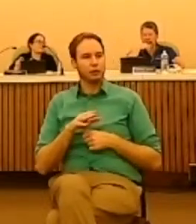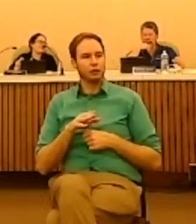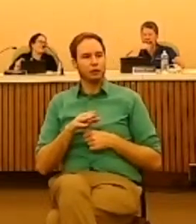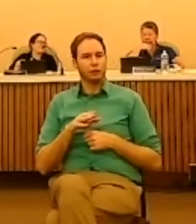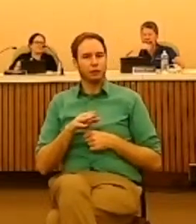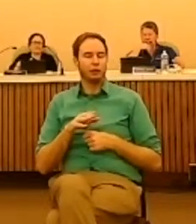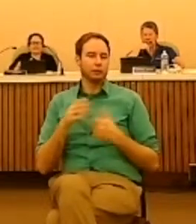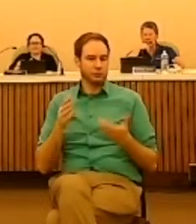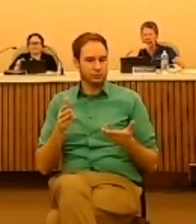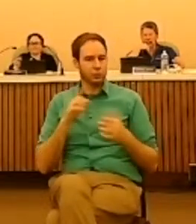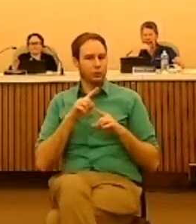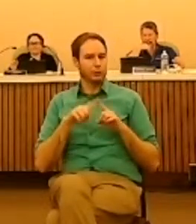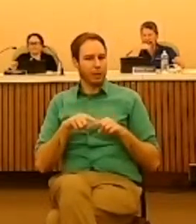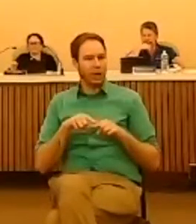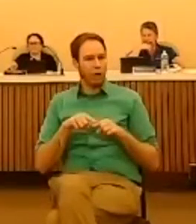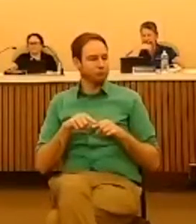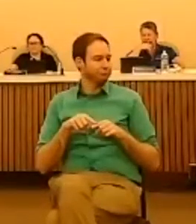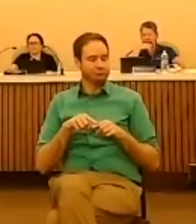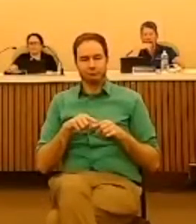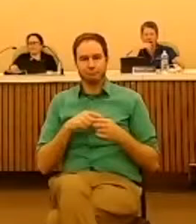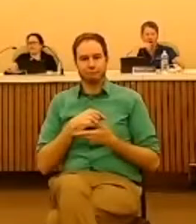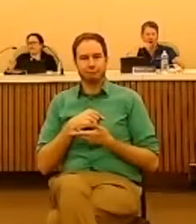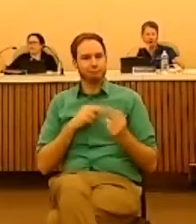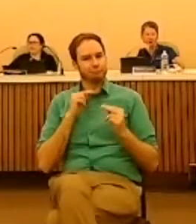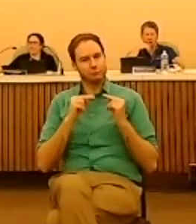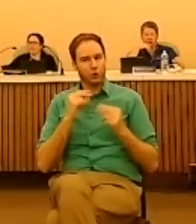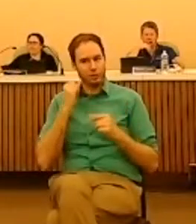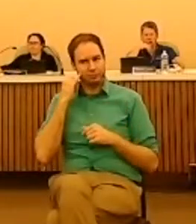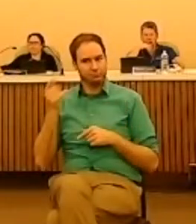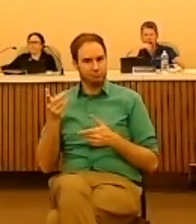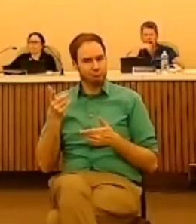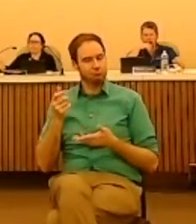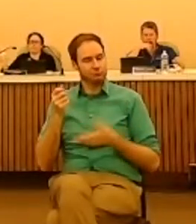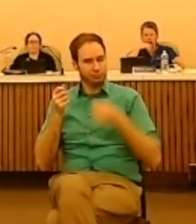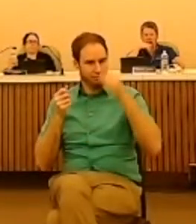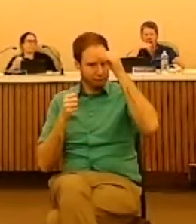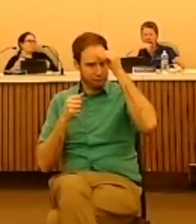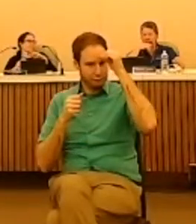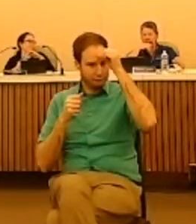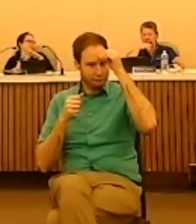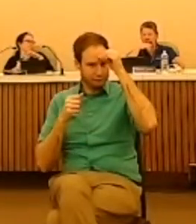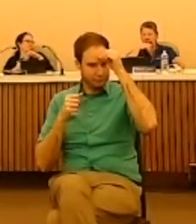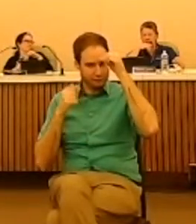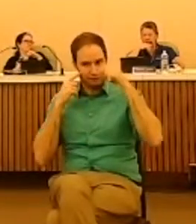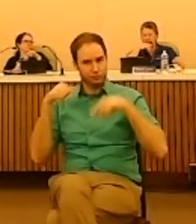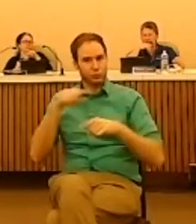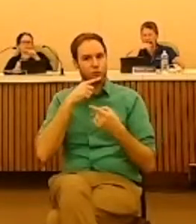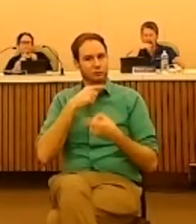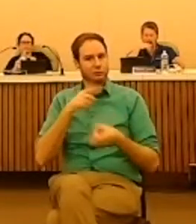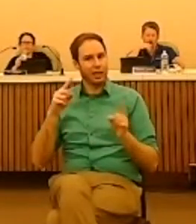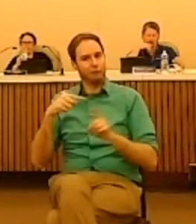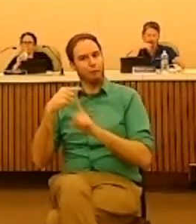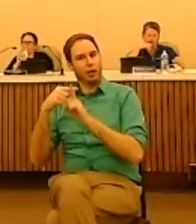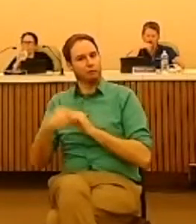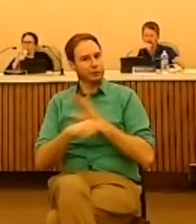Some of that obviously depends on whether they get a positive or negative